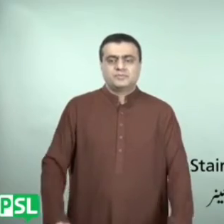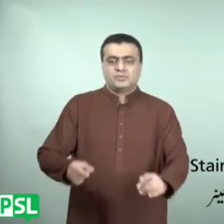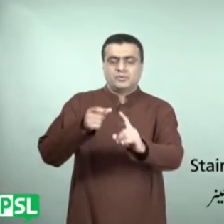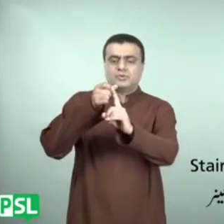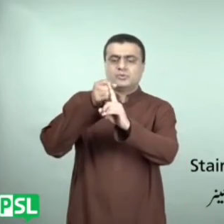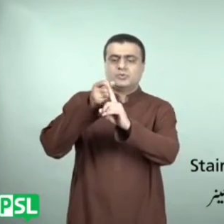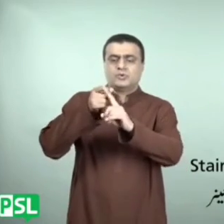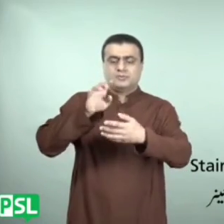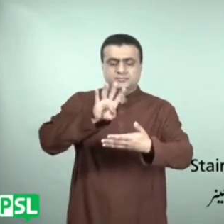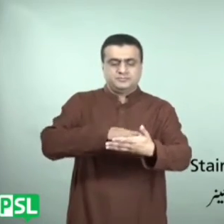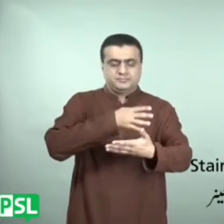Fryer ke liye stainless strainer.